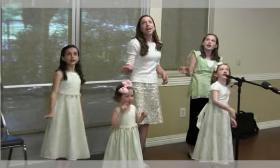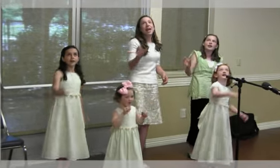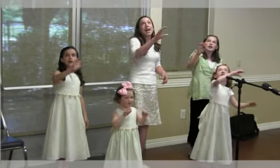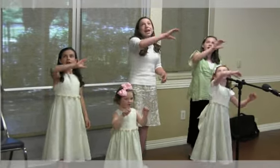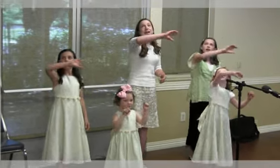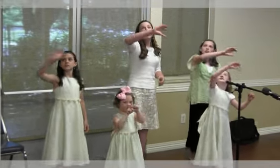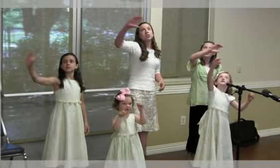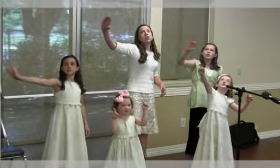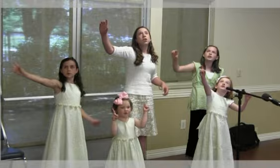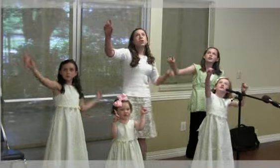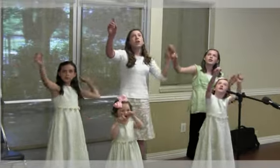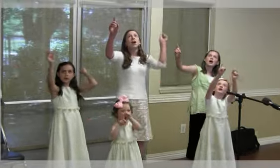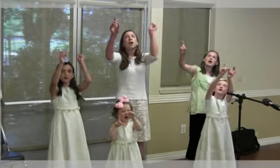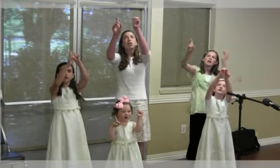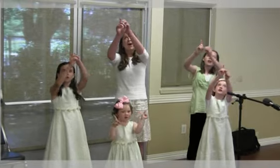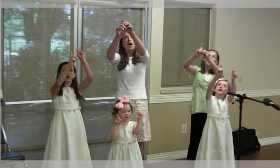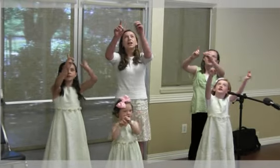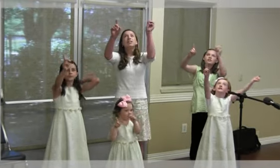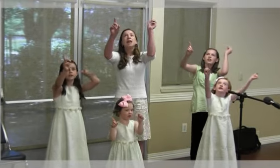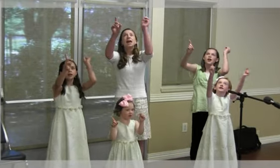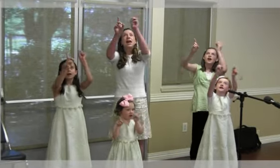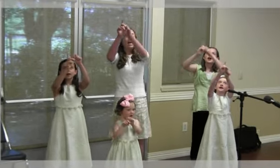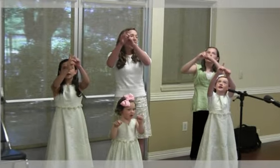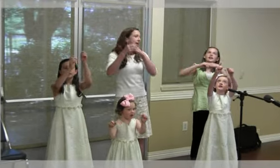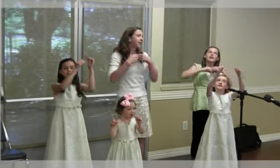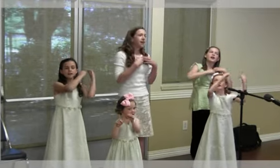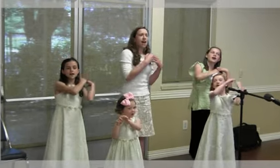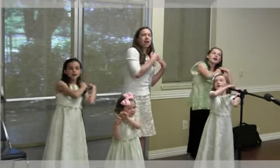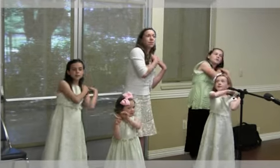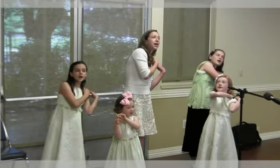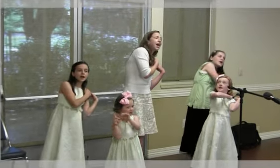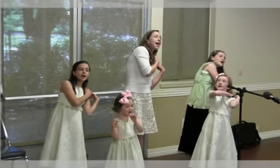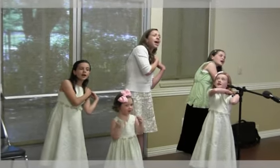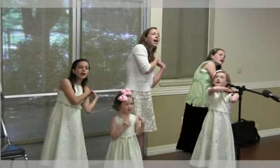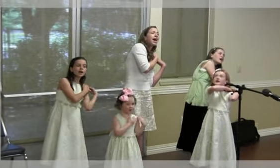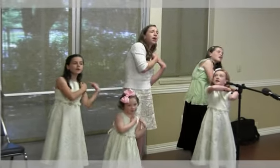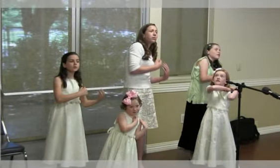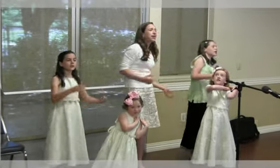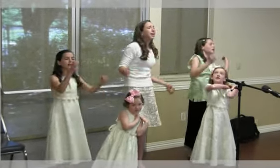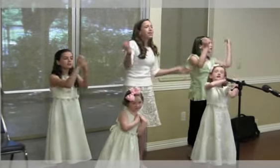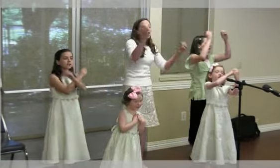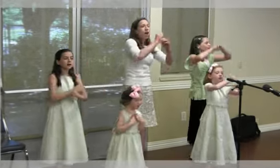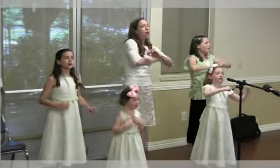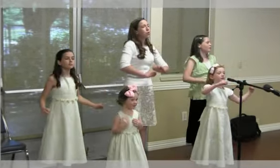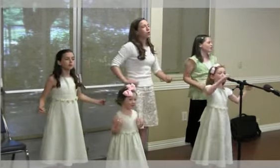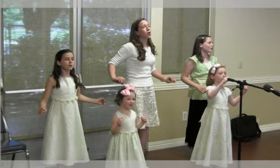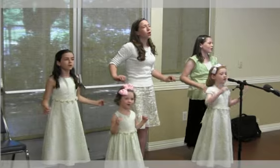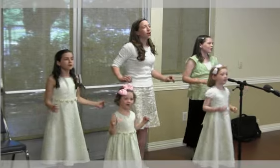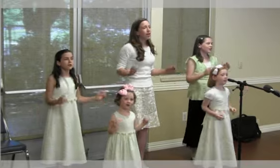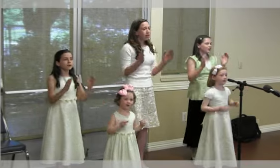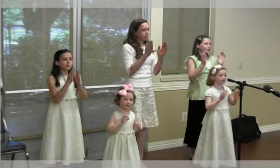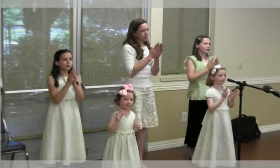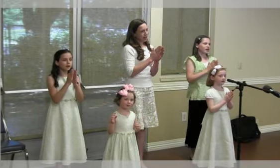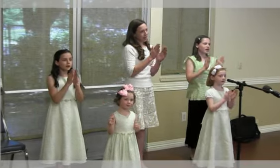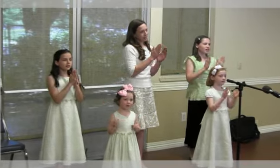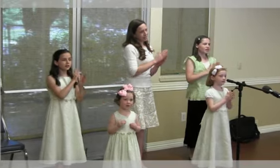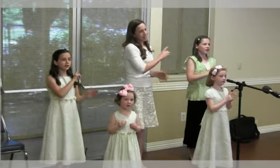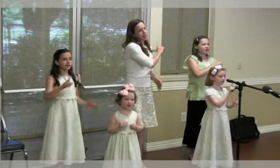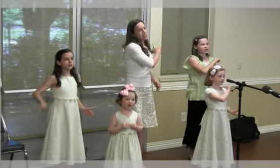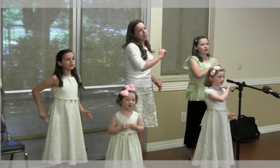nailed to the cross and I bear it no more praise the